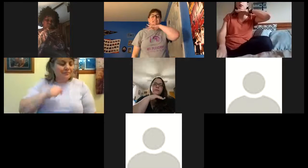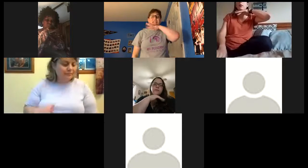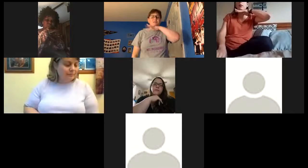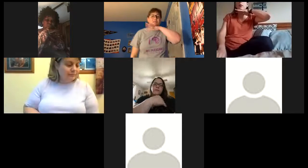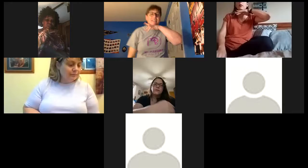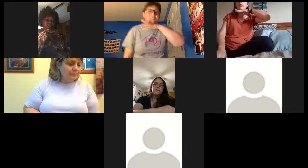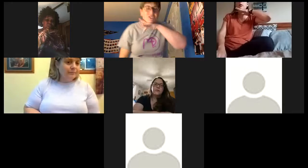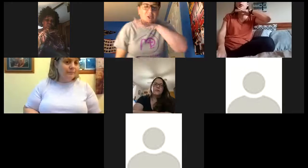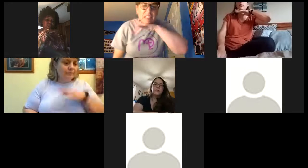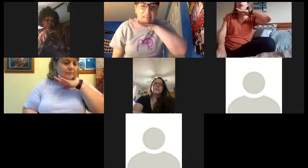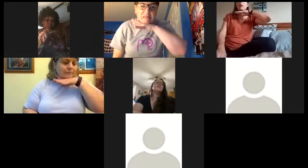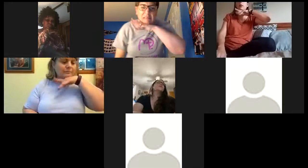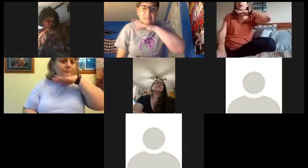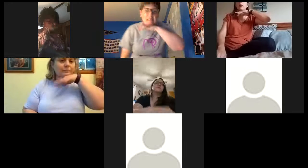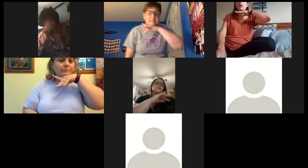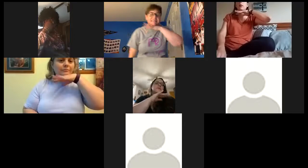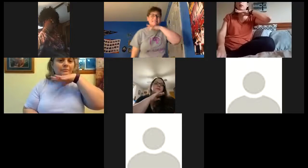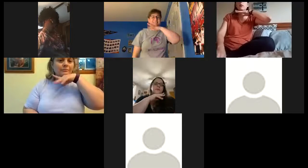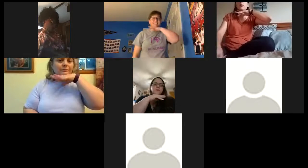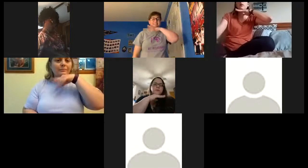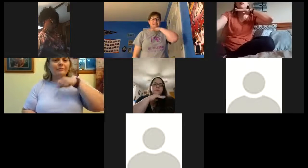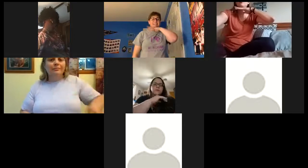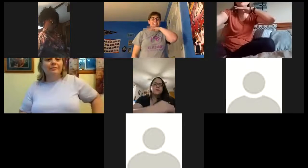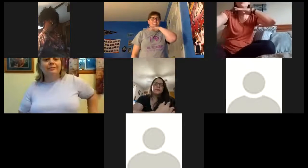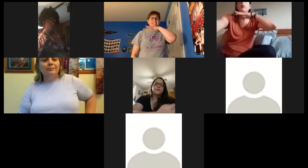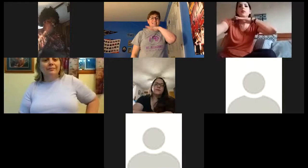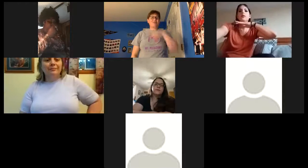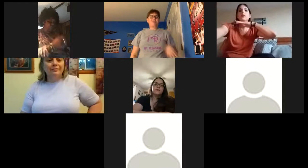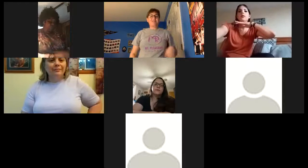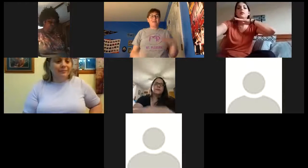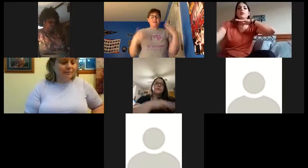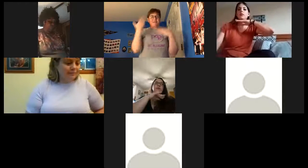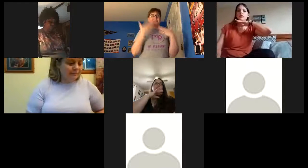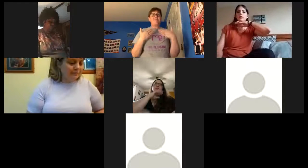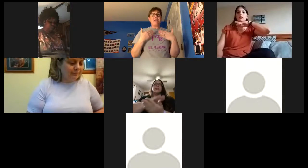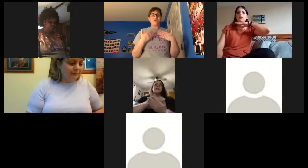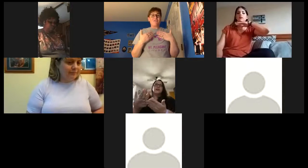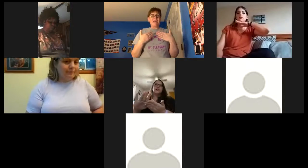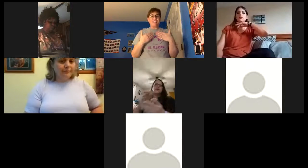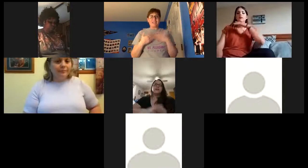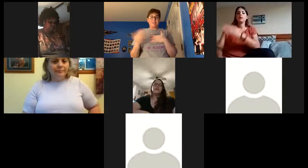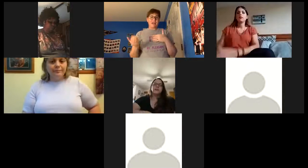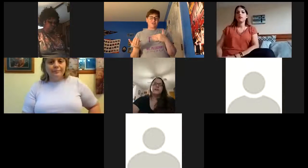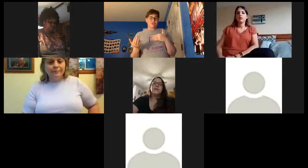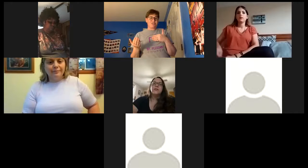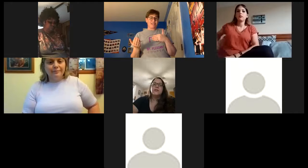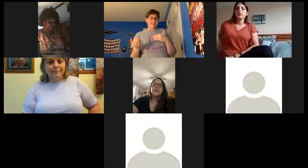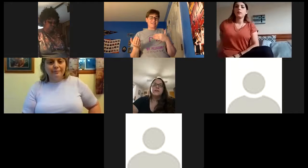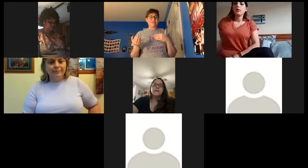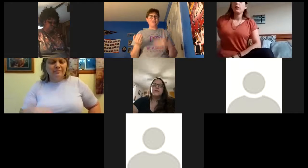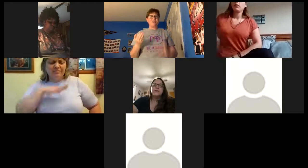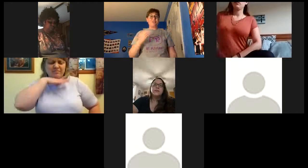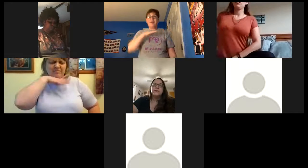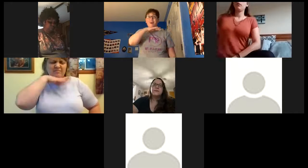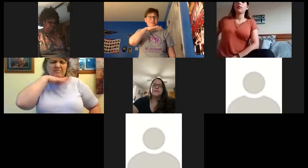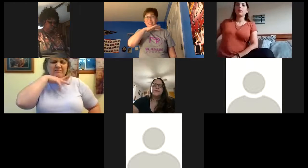left hand, it would be, it's just dirty. Ugh. And like I said, you want to make your face kind of match your sign,